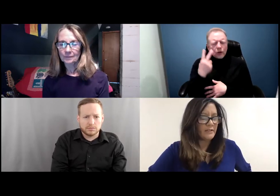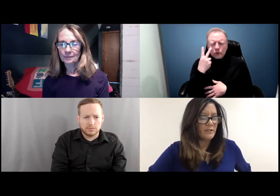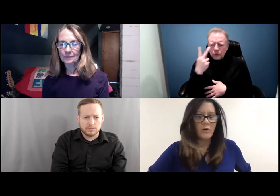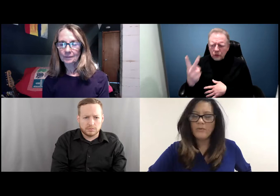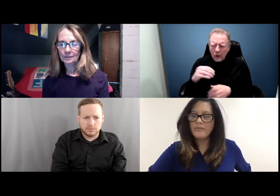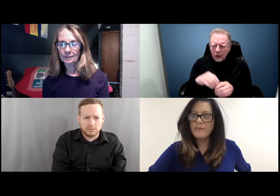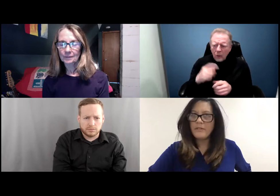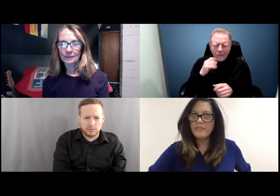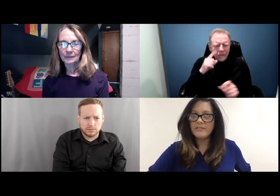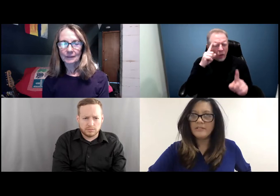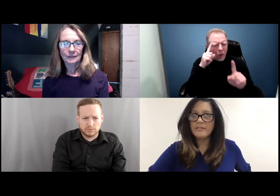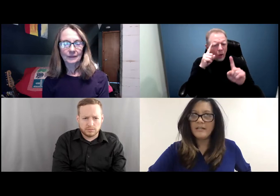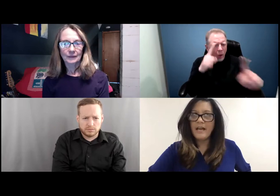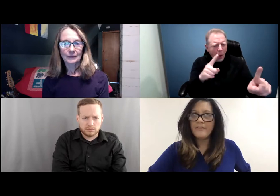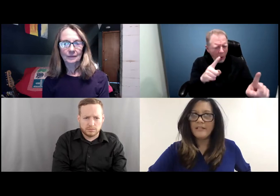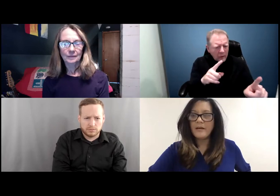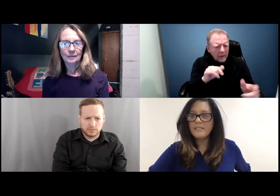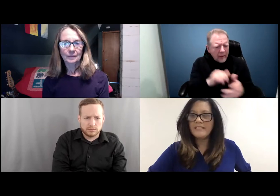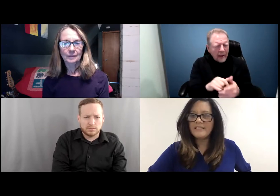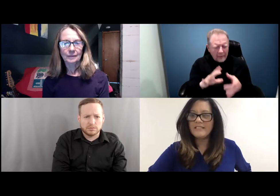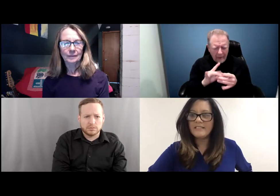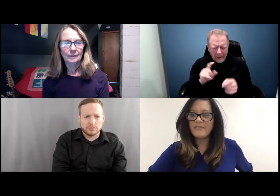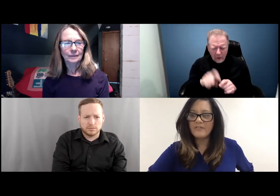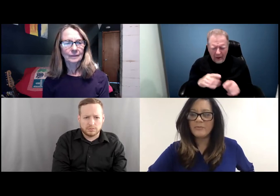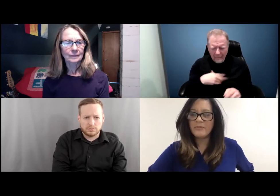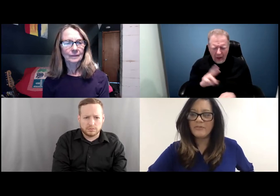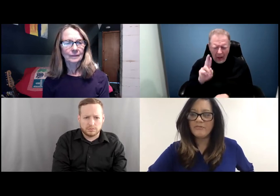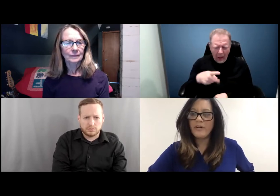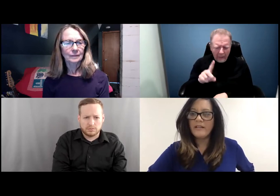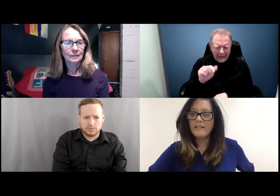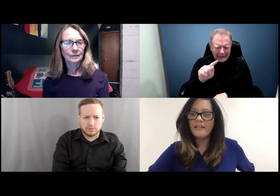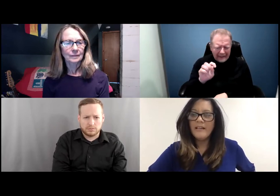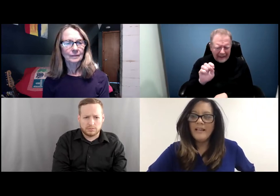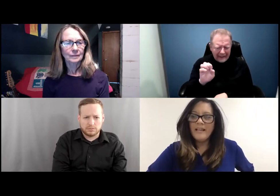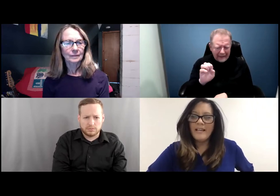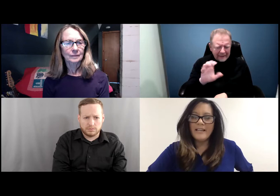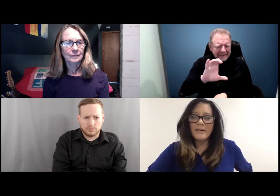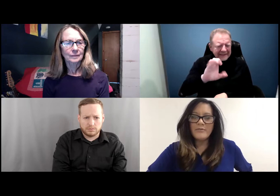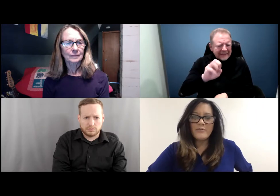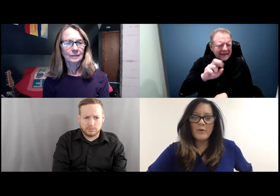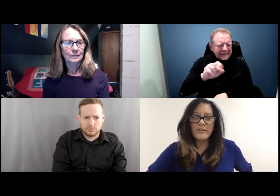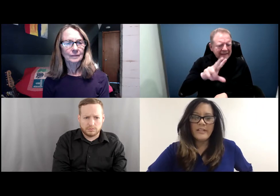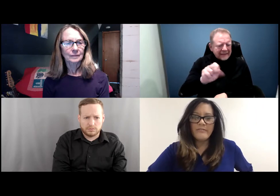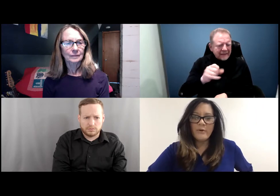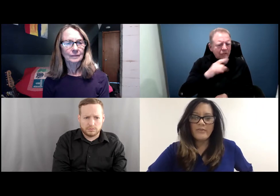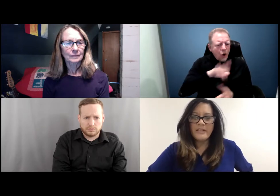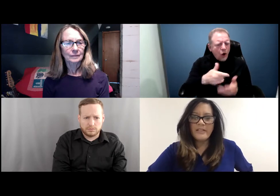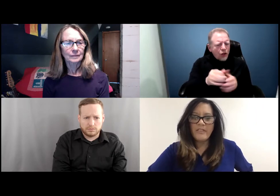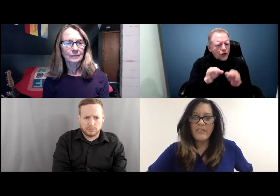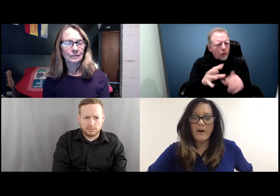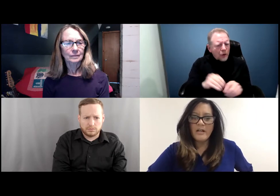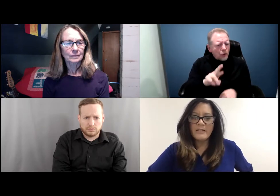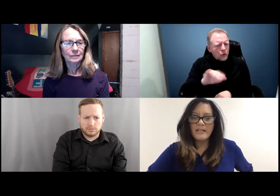the goals that it mentions having an updated census of interpreters in Rhode Island. And I was just wondering if folks had